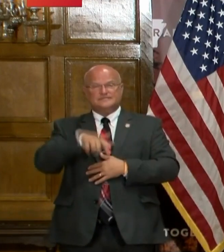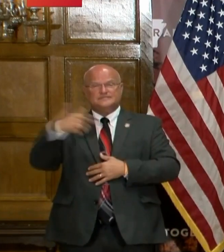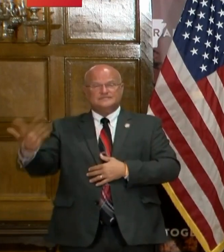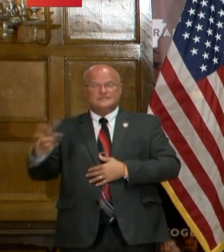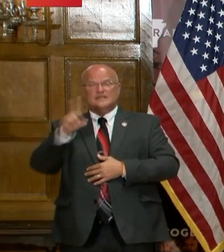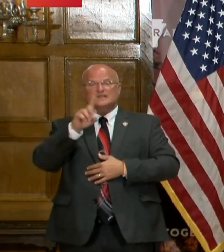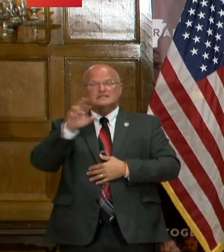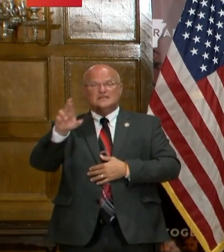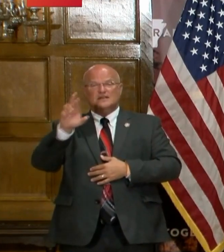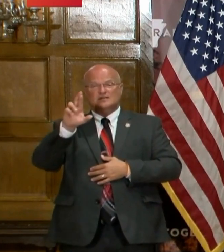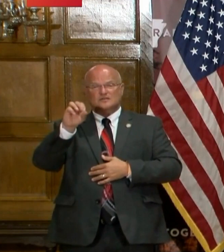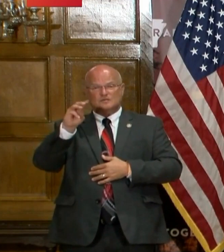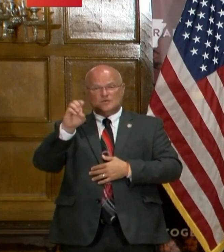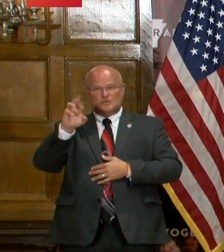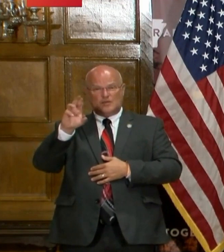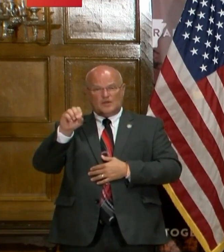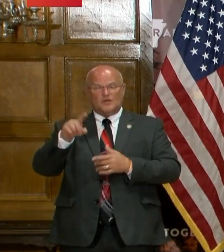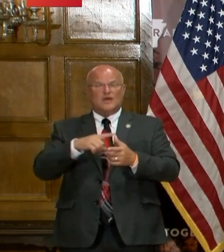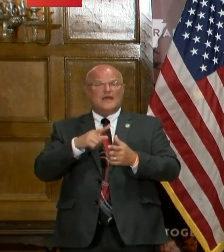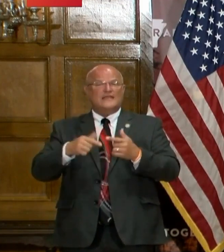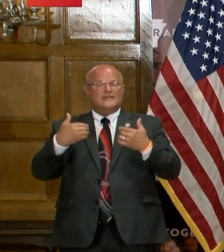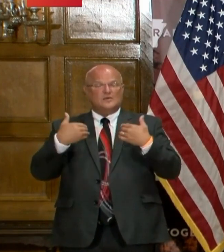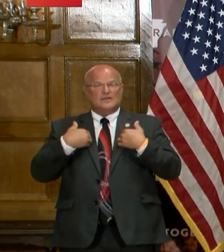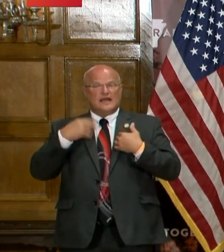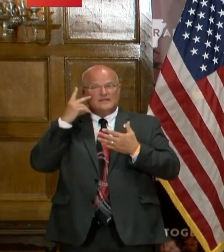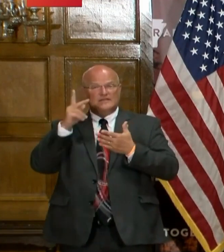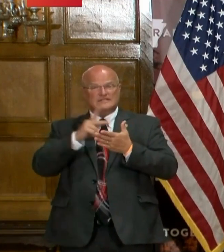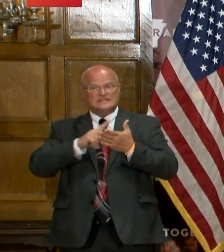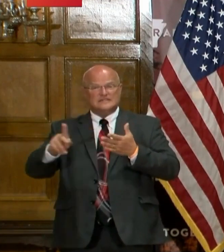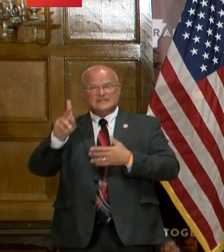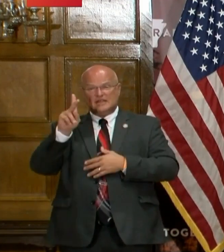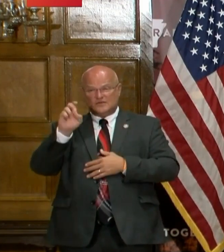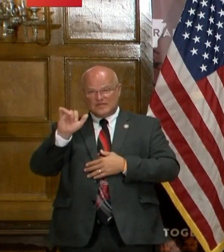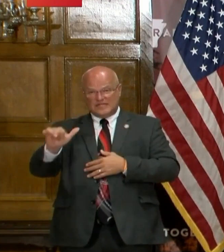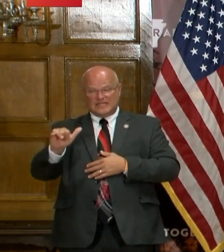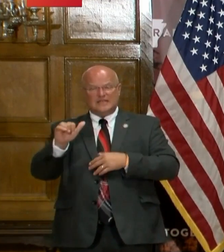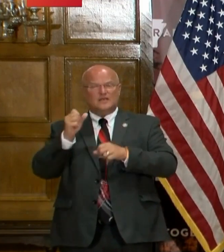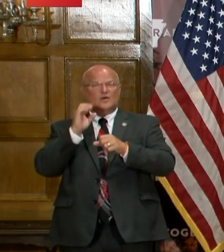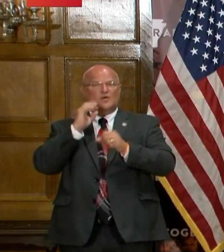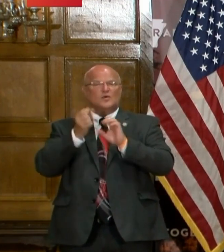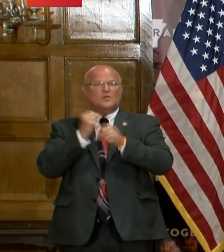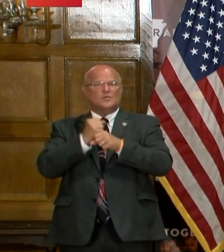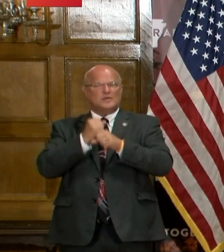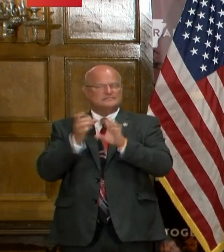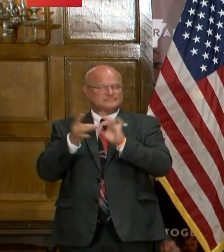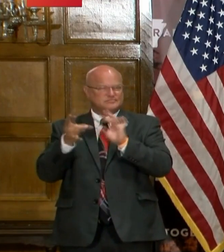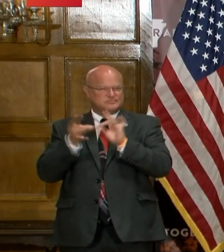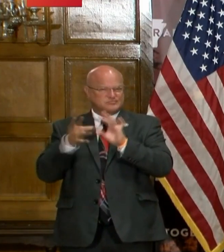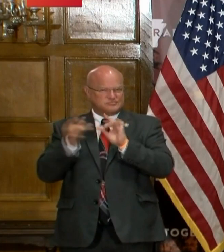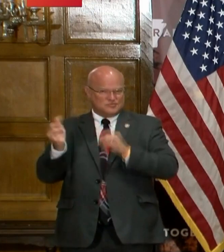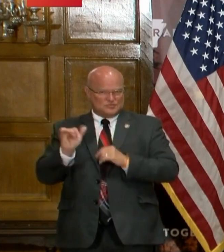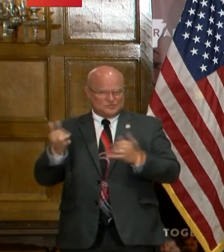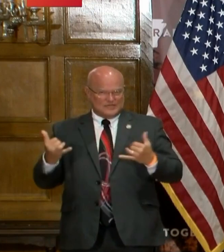going to have Secretary Key will make an additional announcement today.